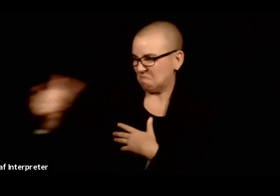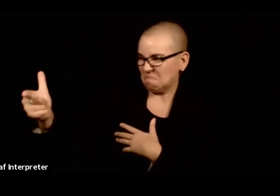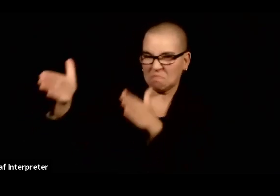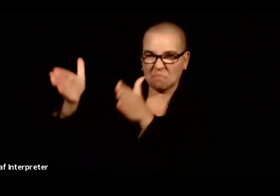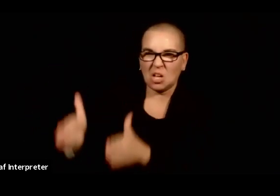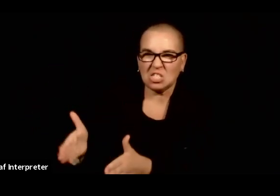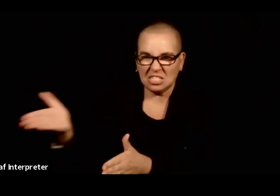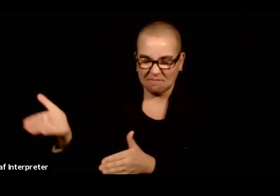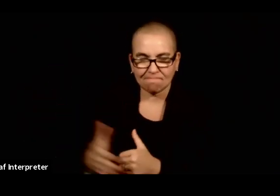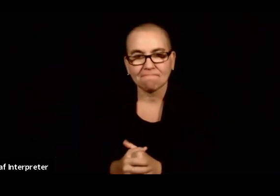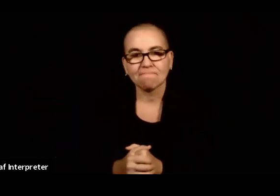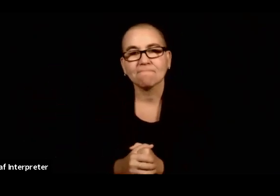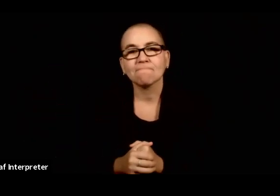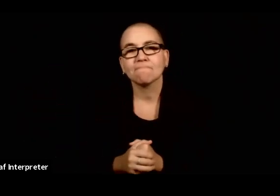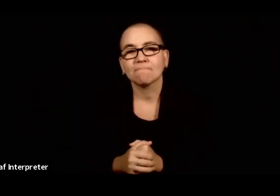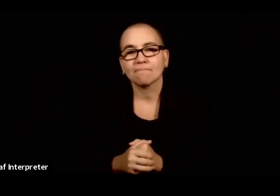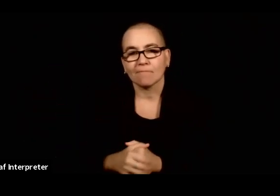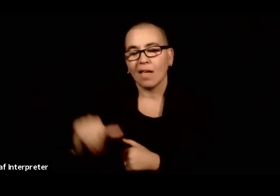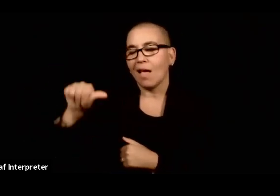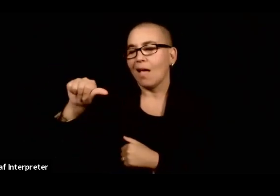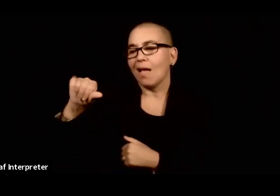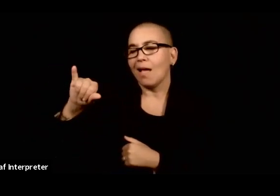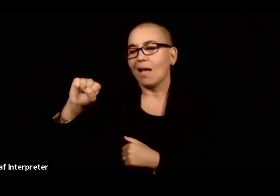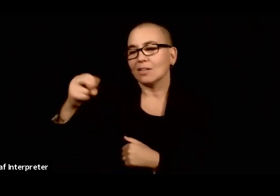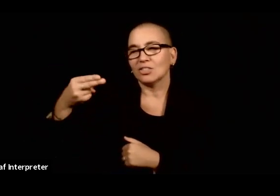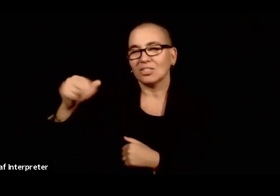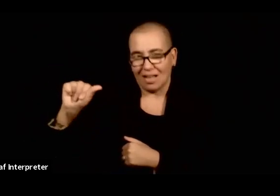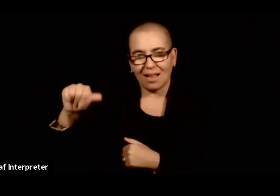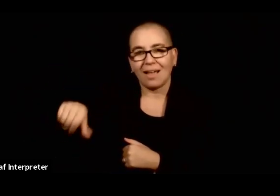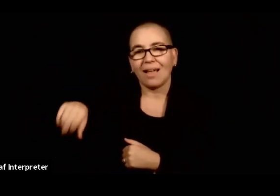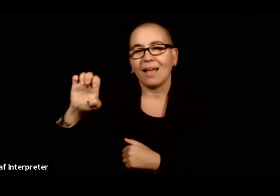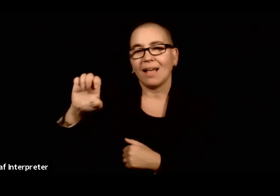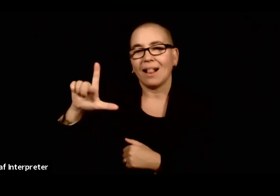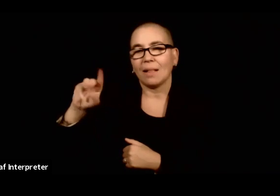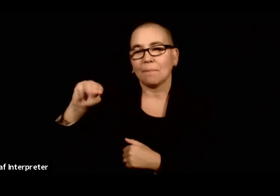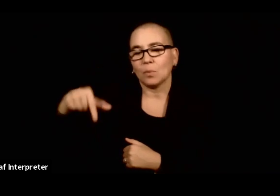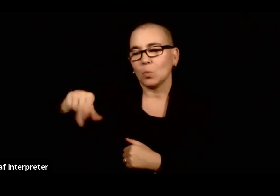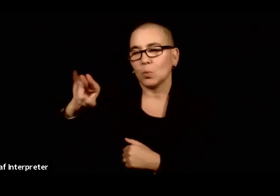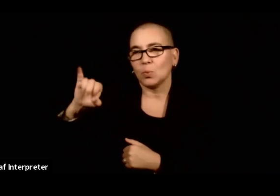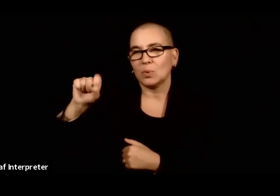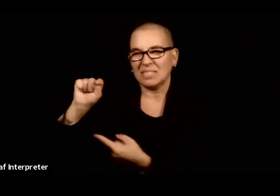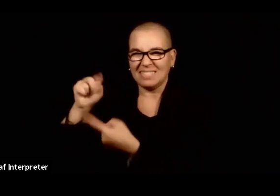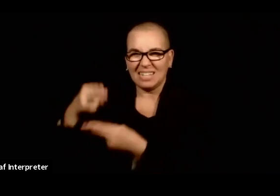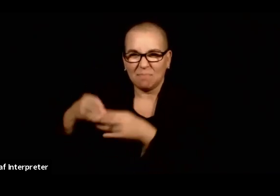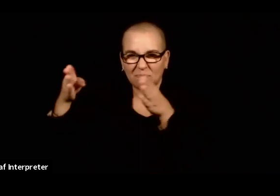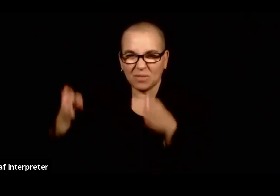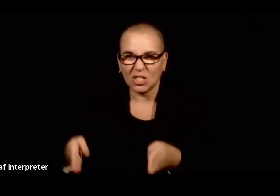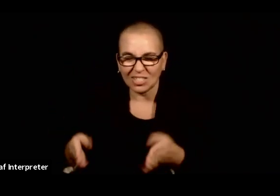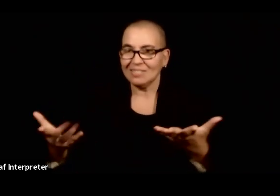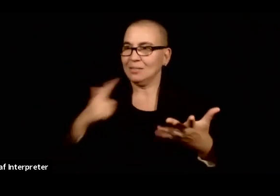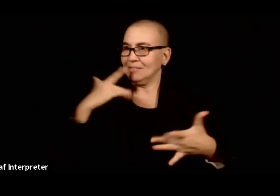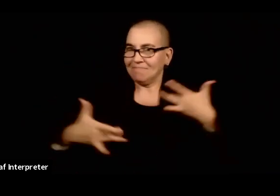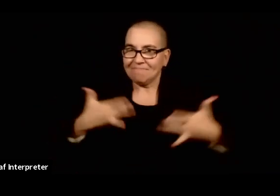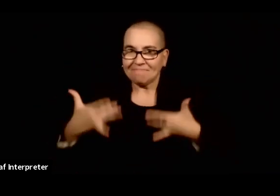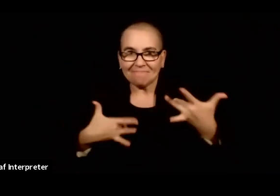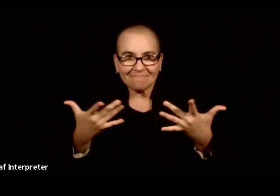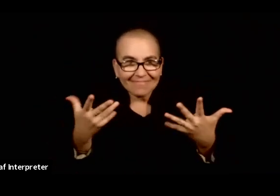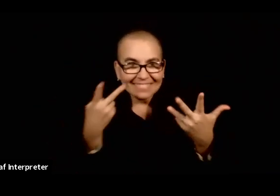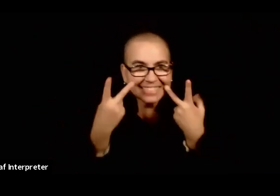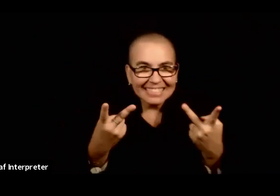care will have more opportunities to reunite with their families. I'm here on behalf of the Long-Term Care Ombudsman's